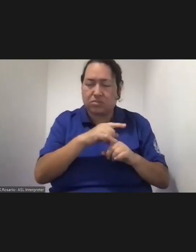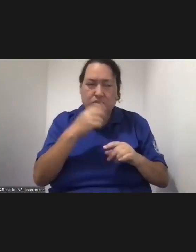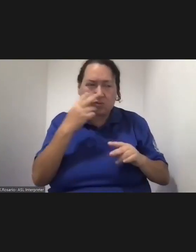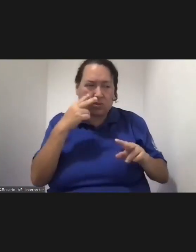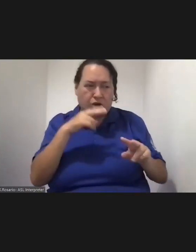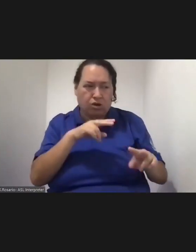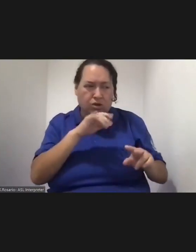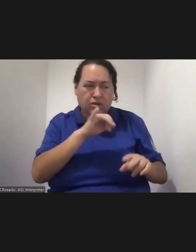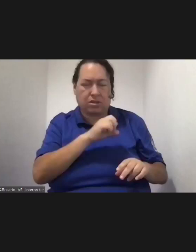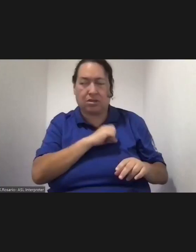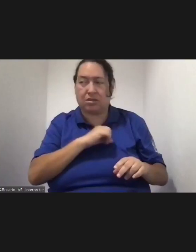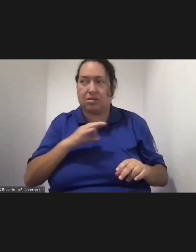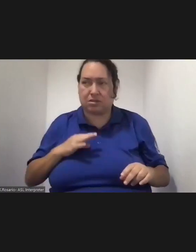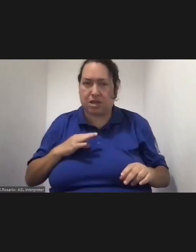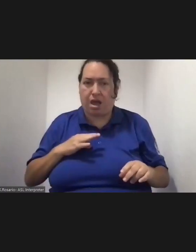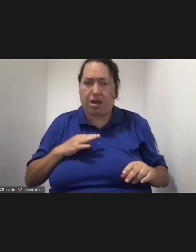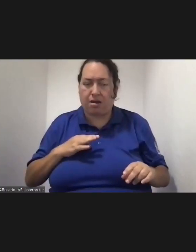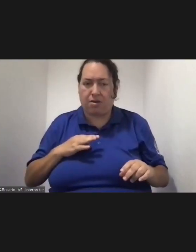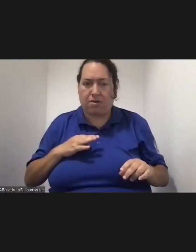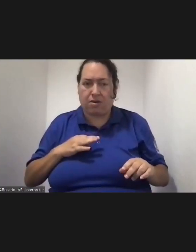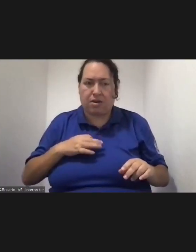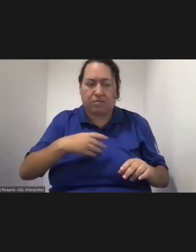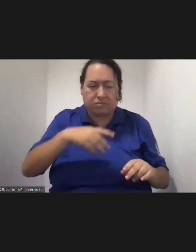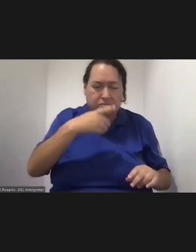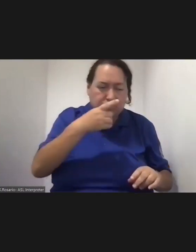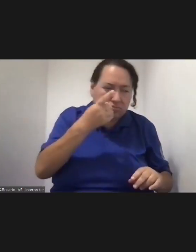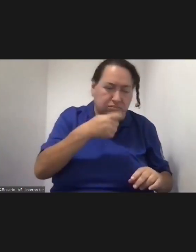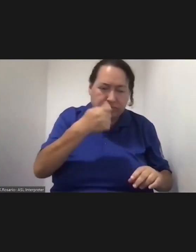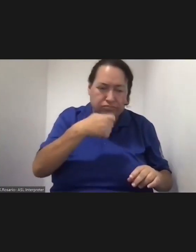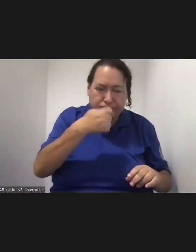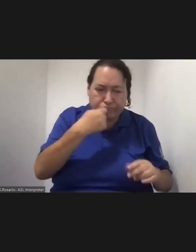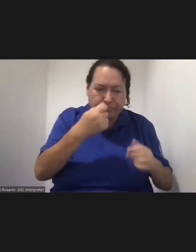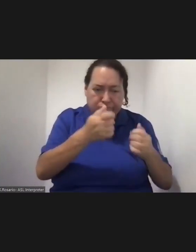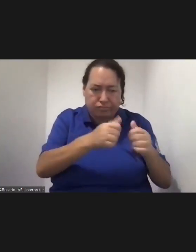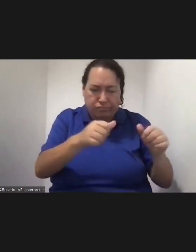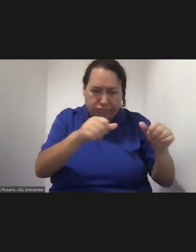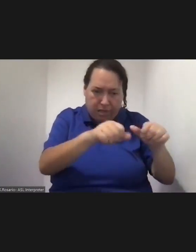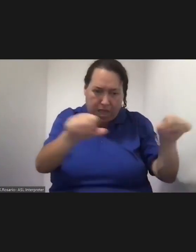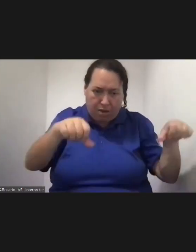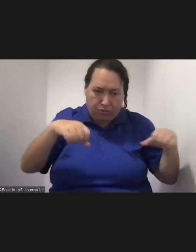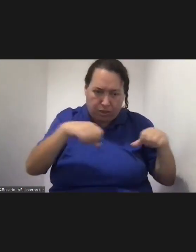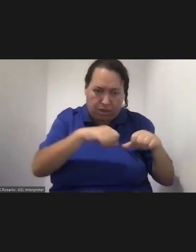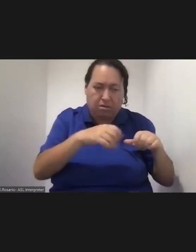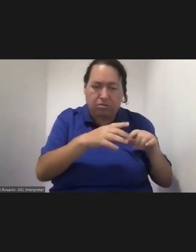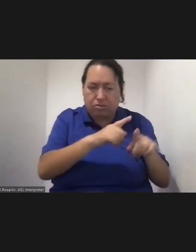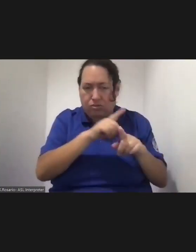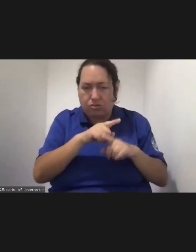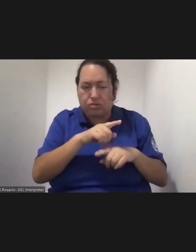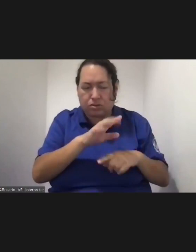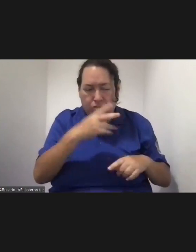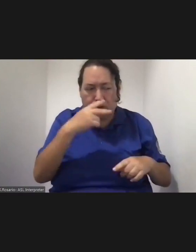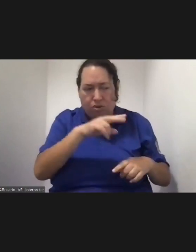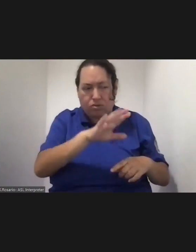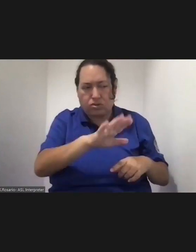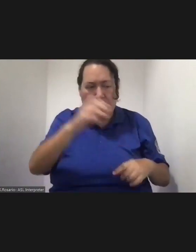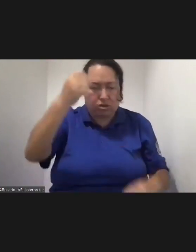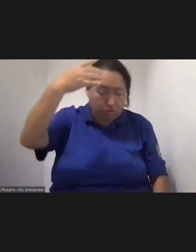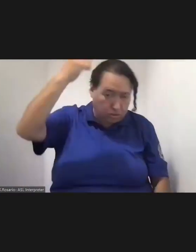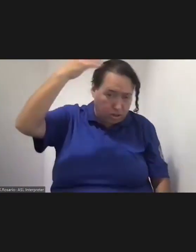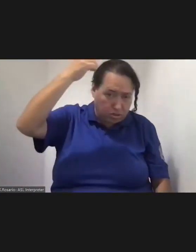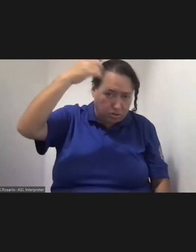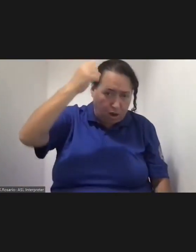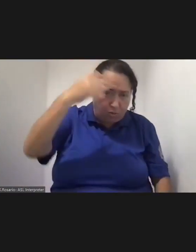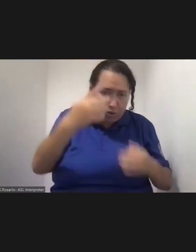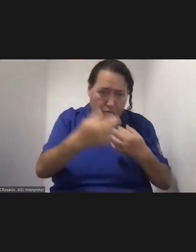staff dining area. We also checked out their shower room. We also made sure that they